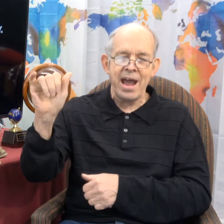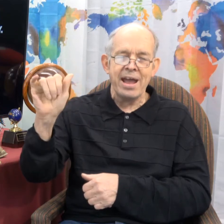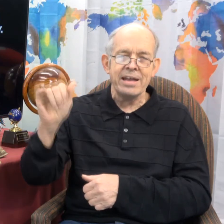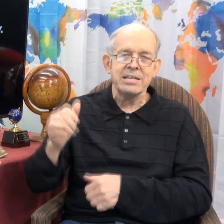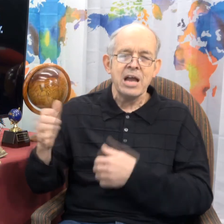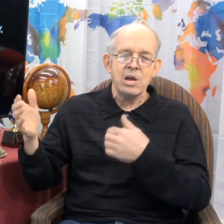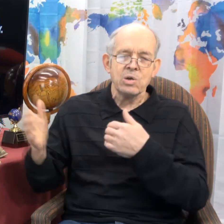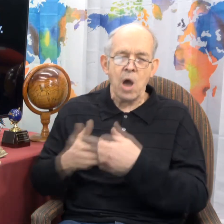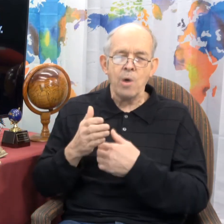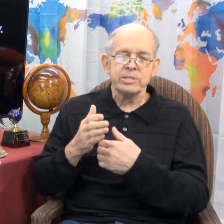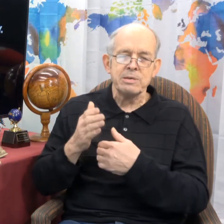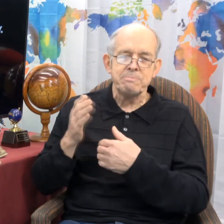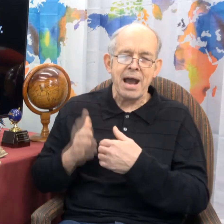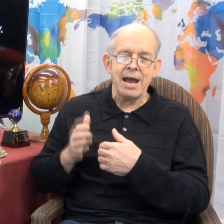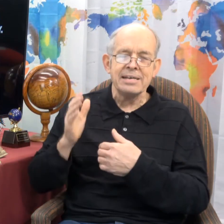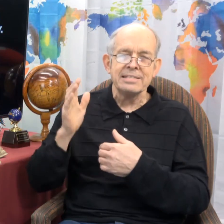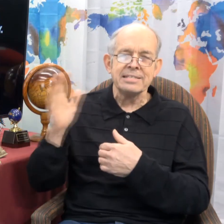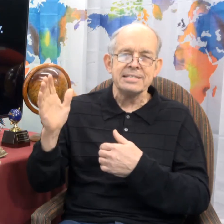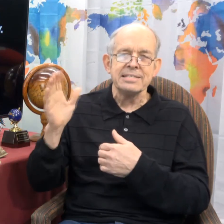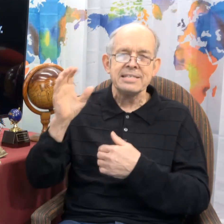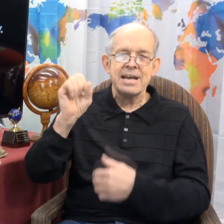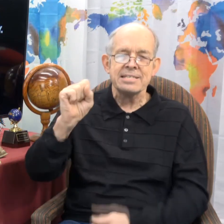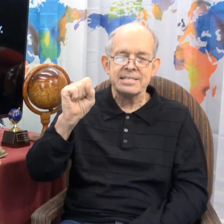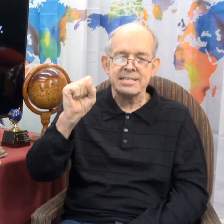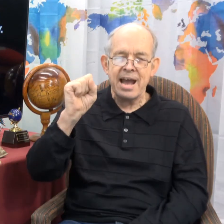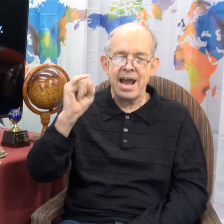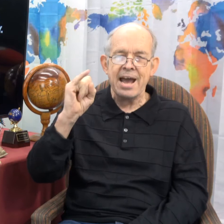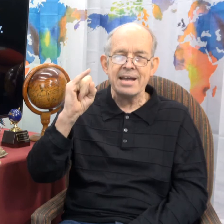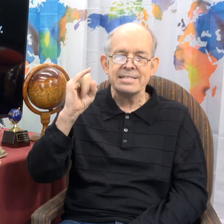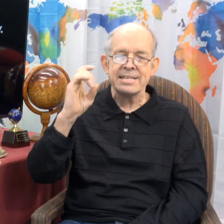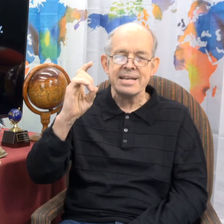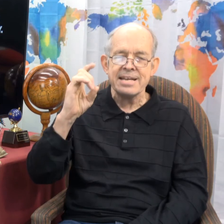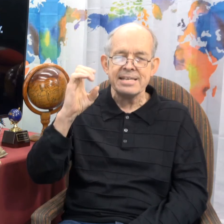day. Crouching by his side, I